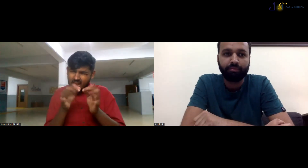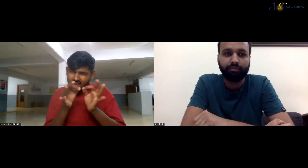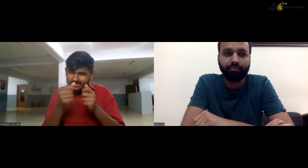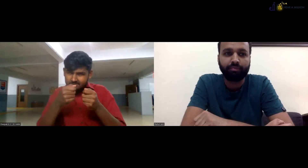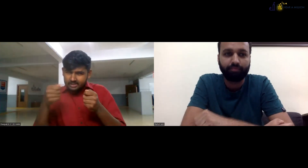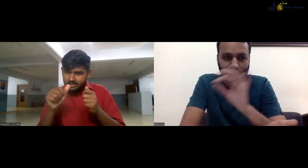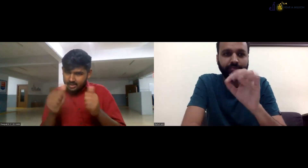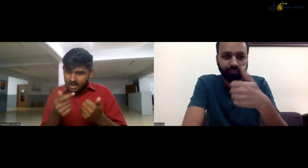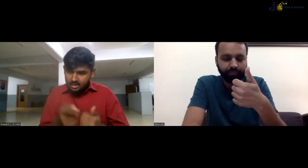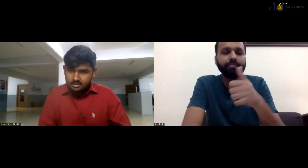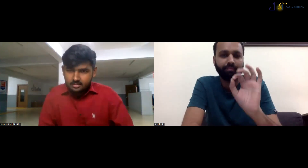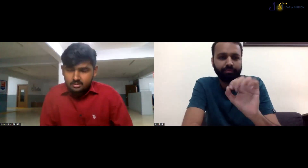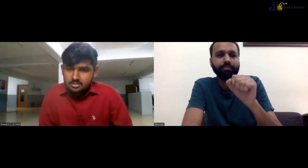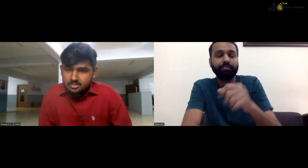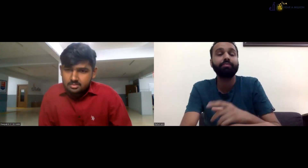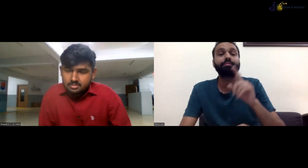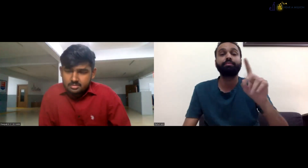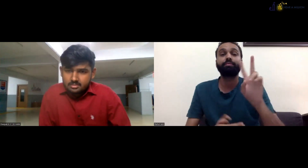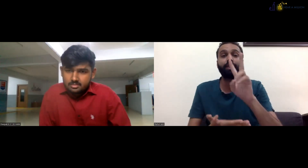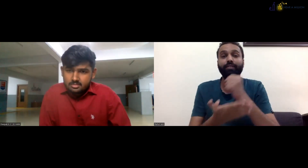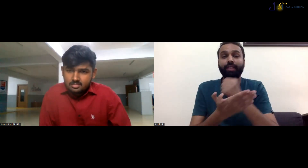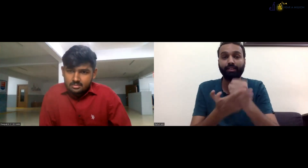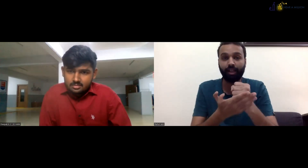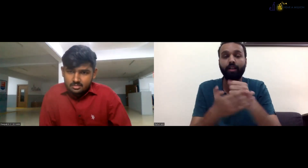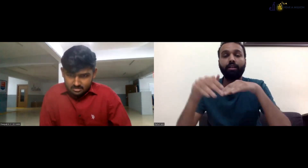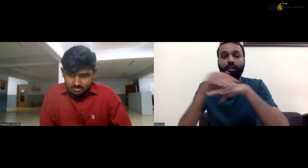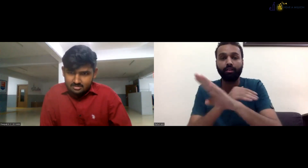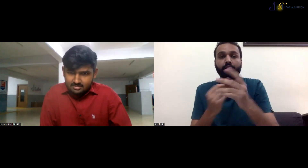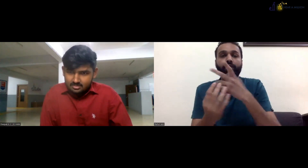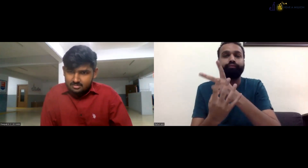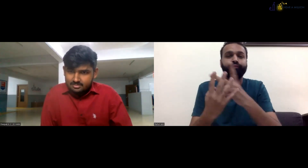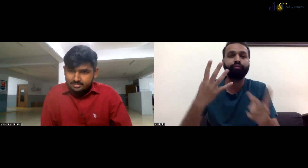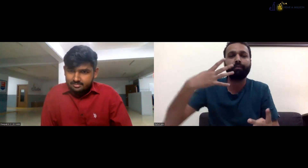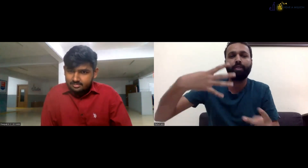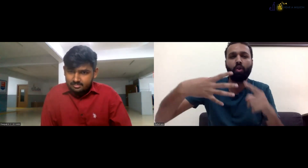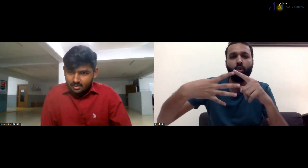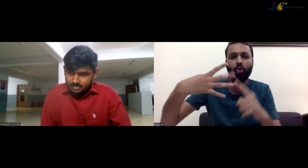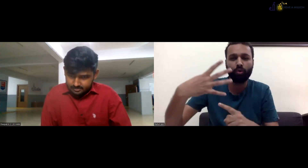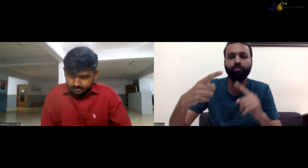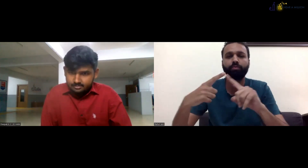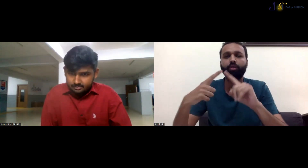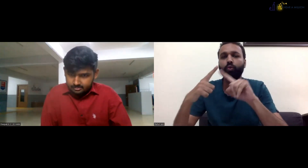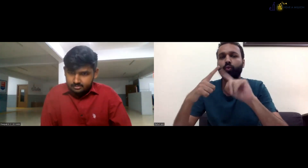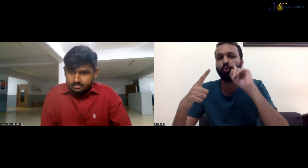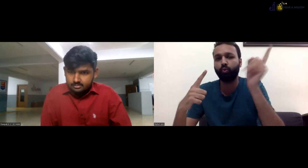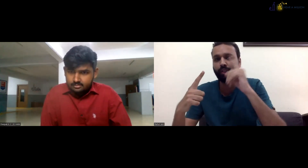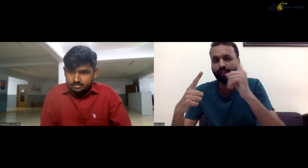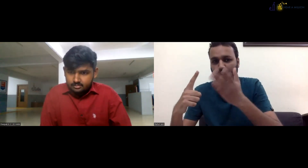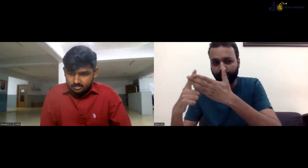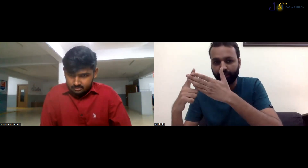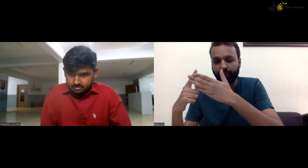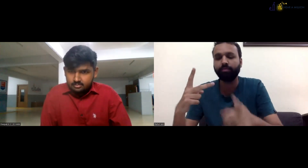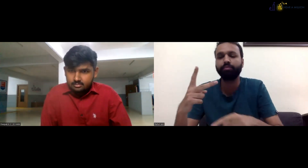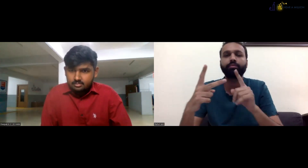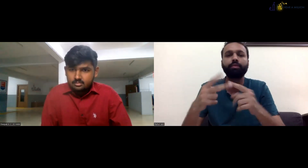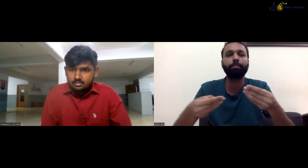student visa or maybe a travel visa? Can you just expand a little on that, please? Yeah, I sure can. Visa, there are four kinds. The first